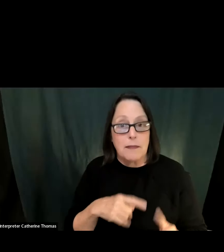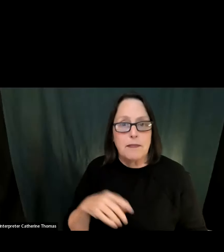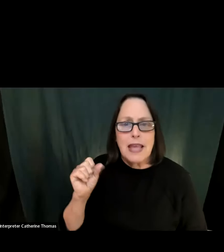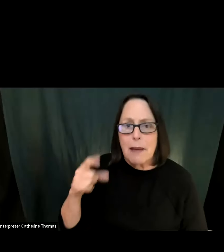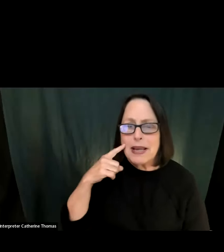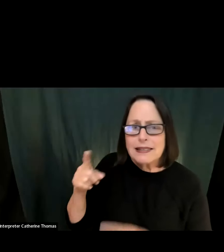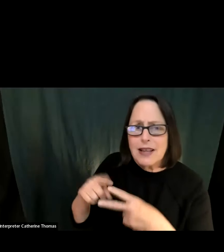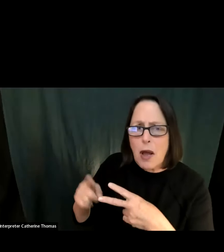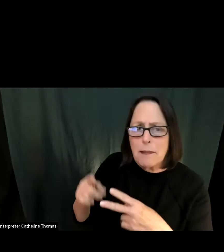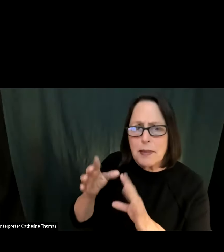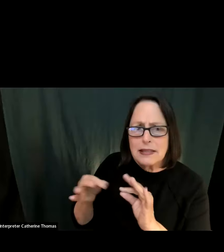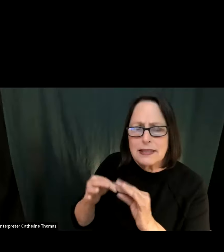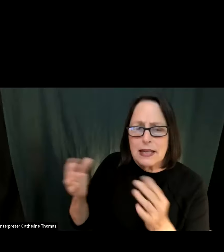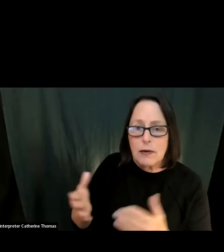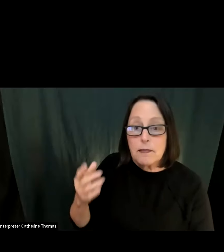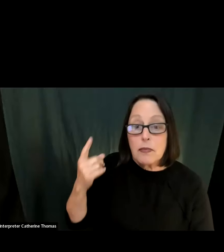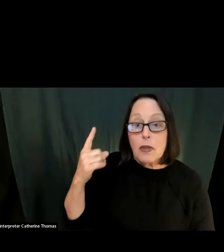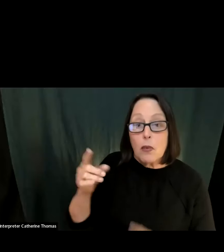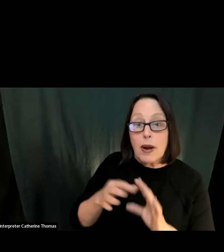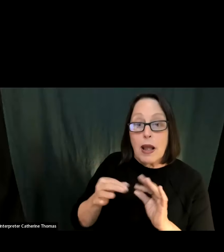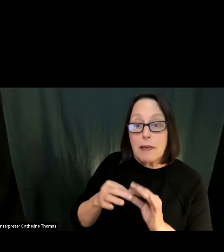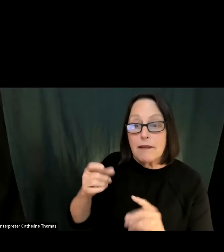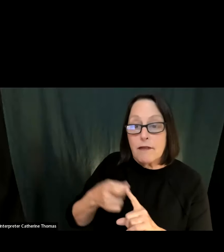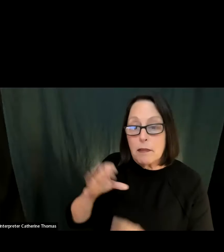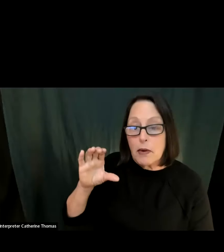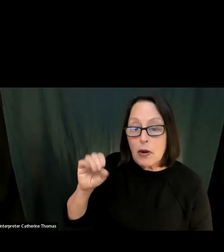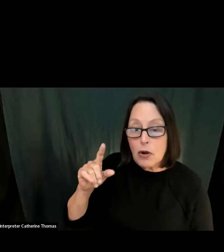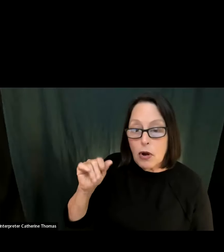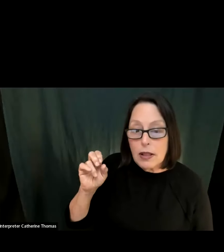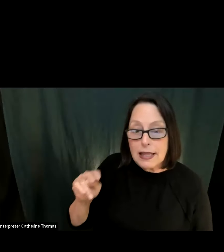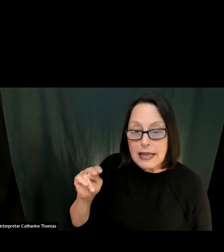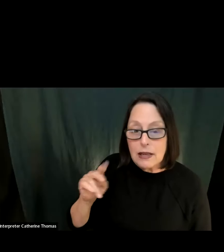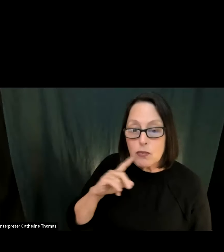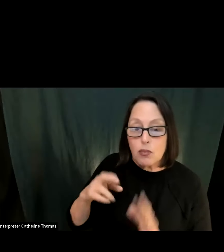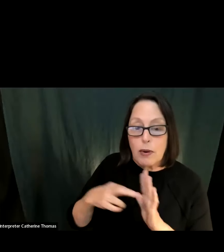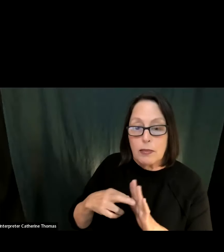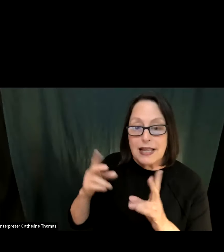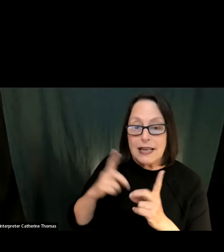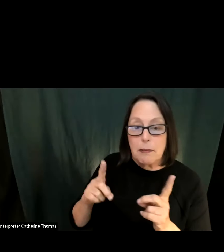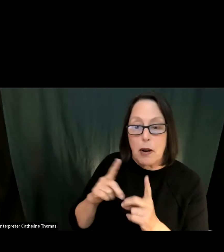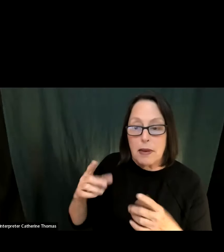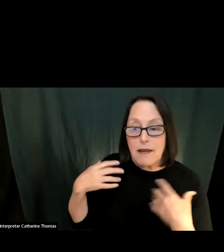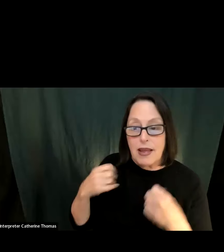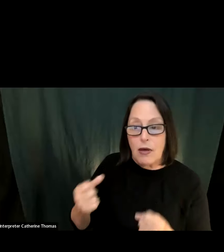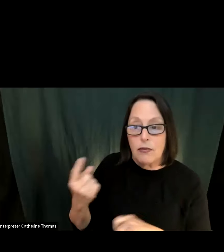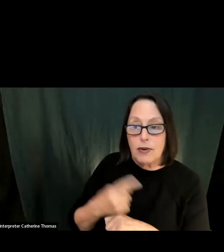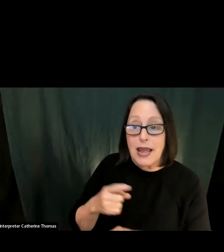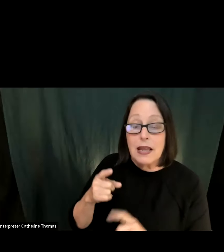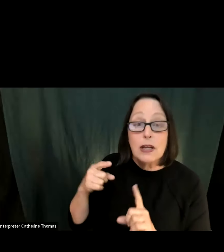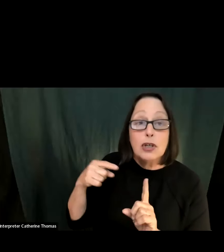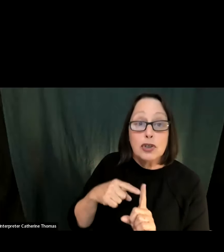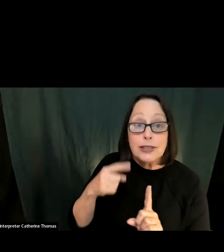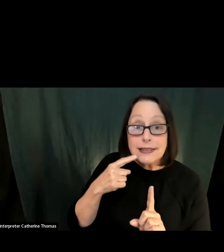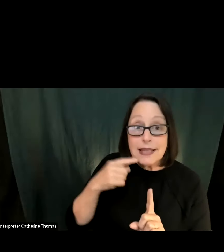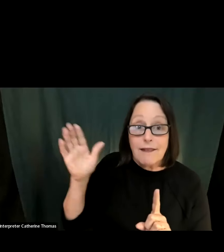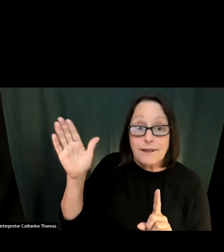here. One is from Colleen Thompson, who's representing Department of Health today. She asked that we